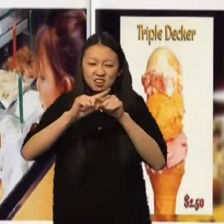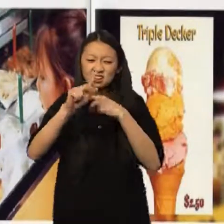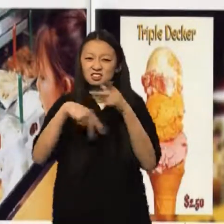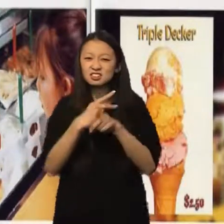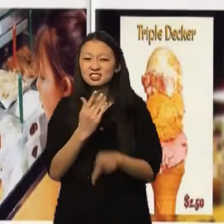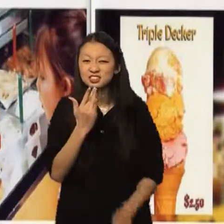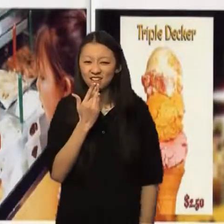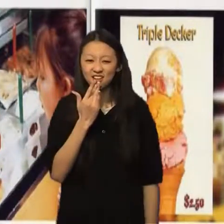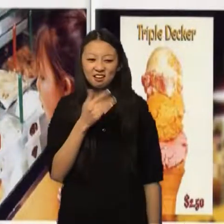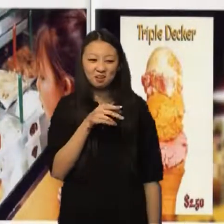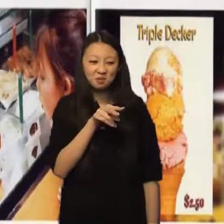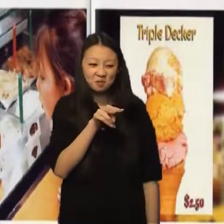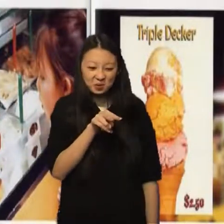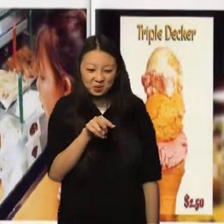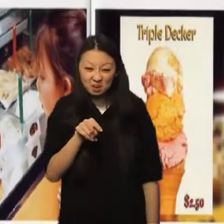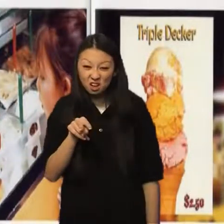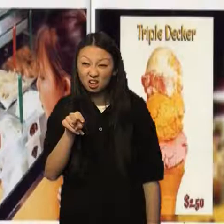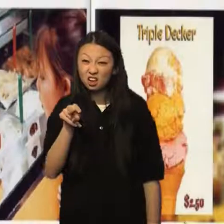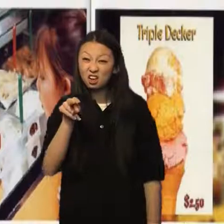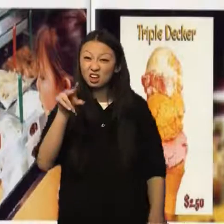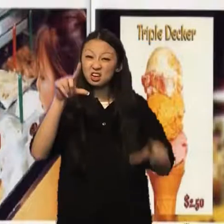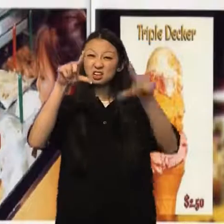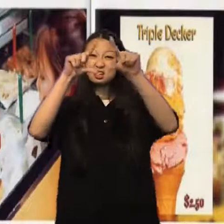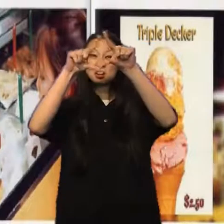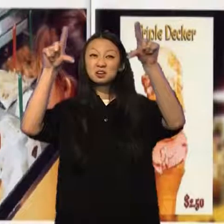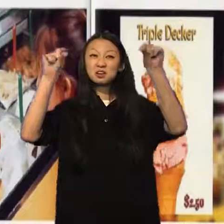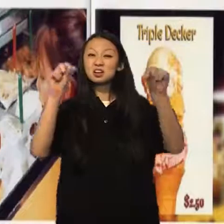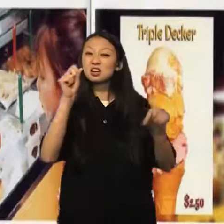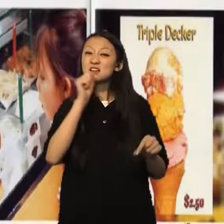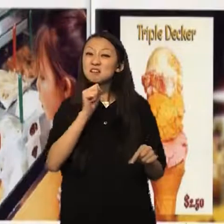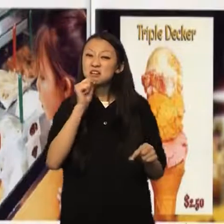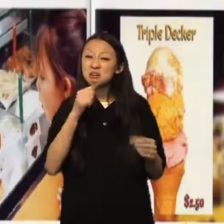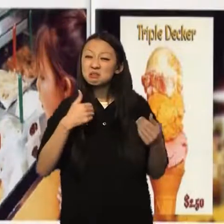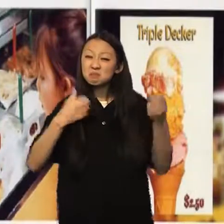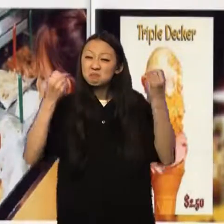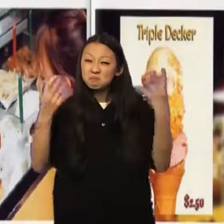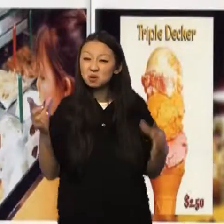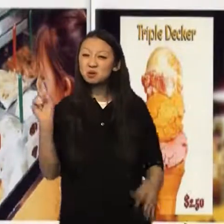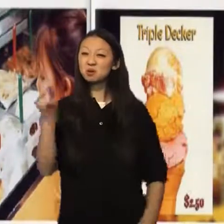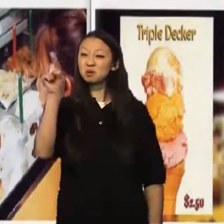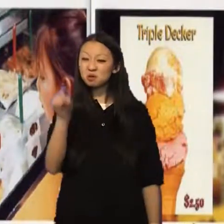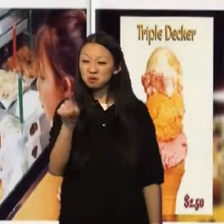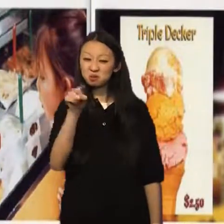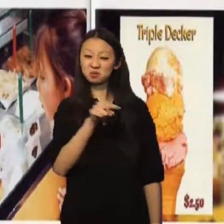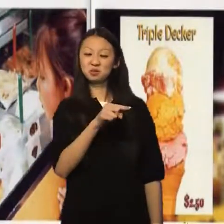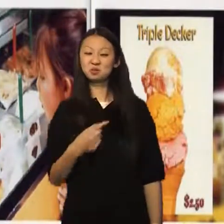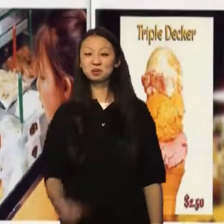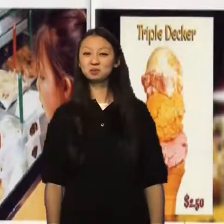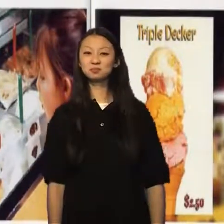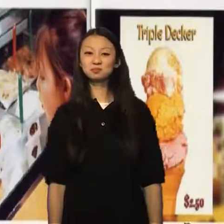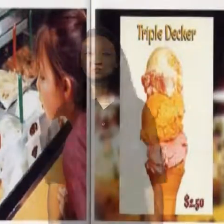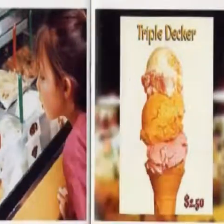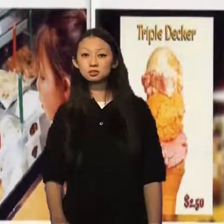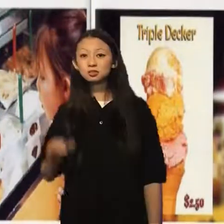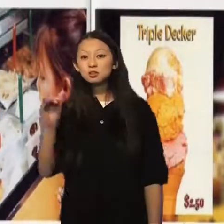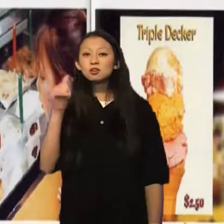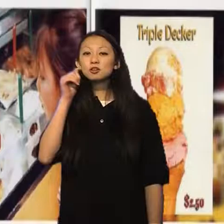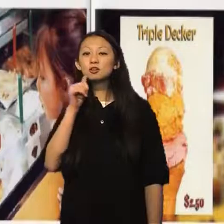She sees tiny signs that tell the flavors of the ice cream. There are lots of signs at the ice cream store.